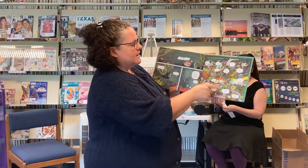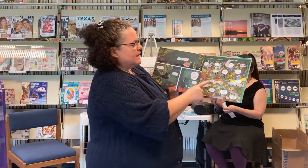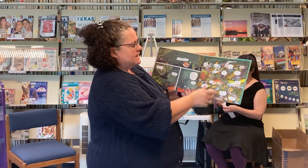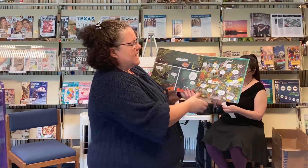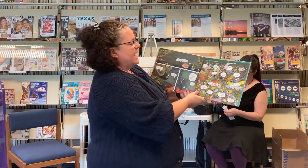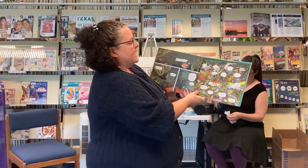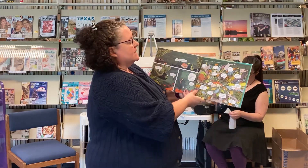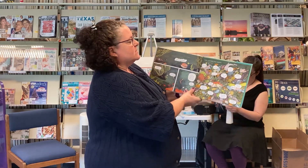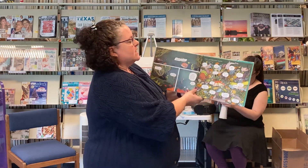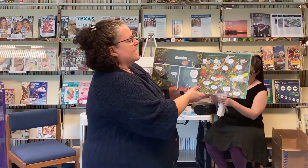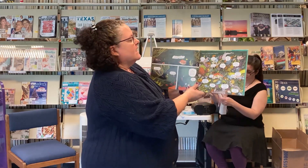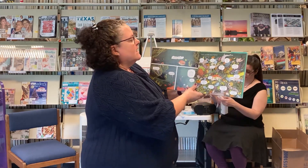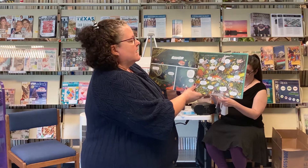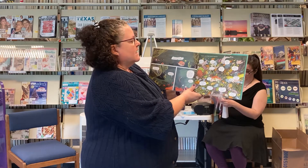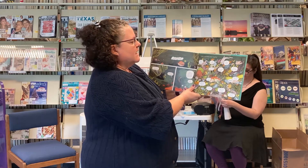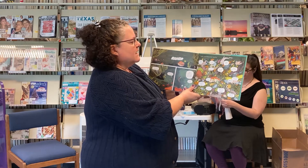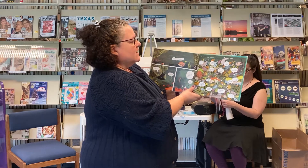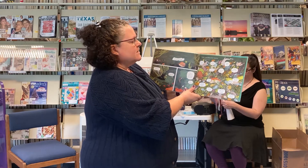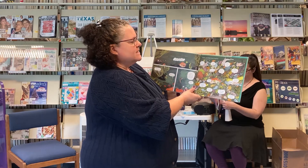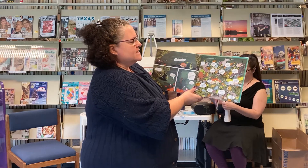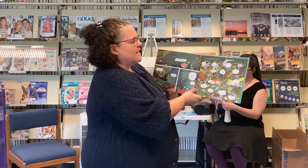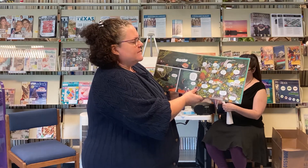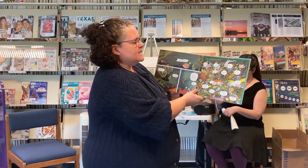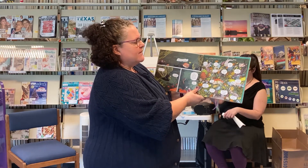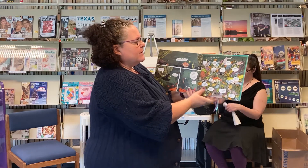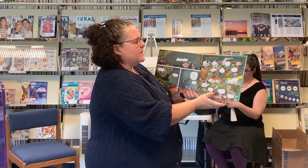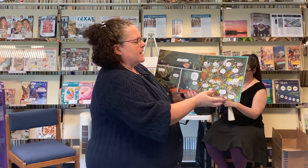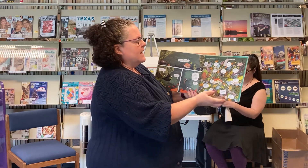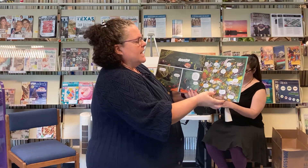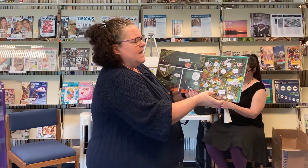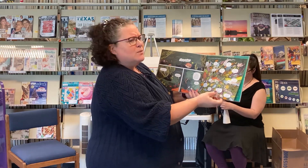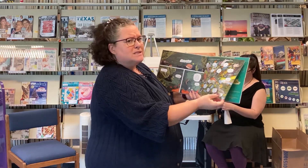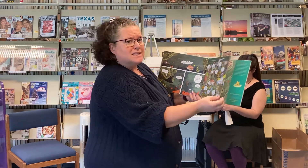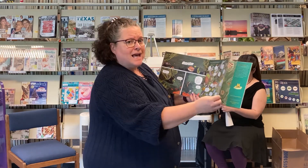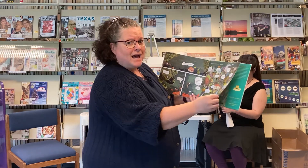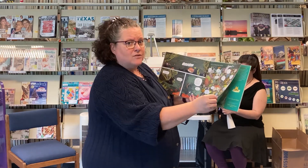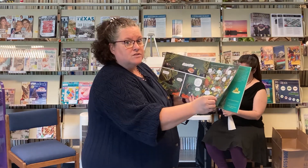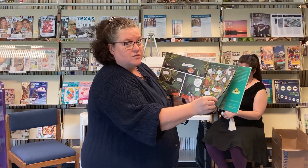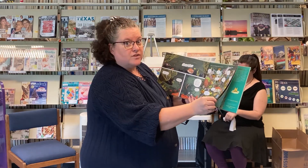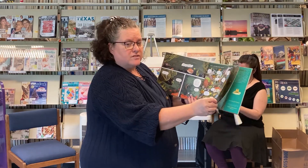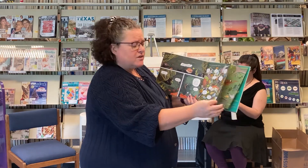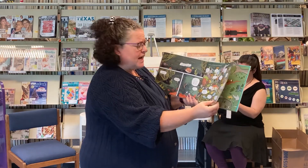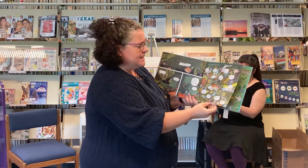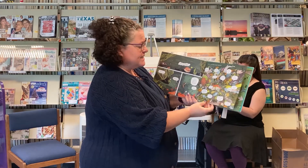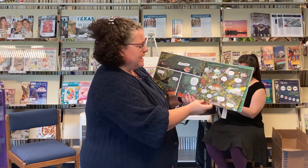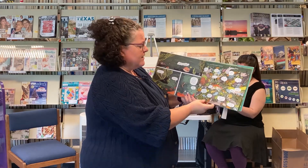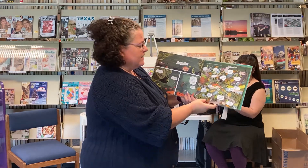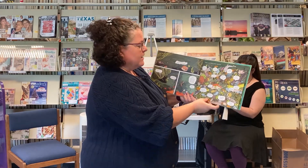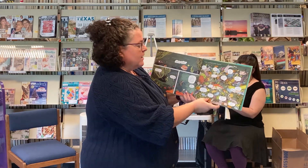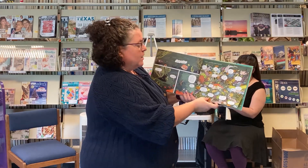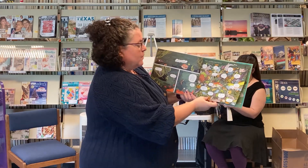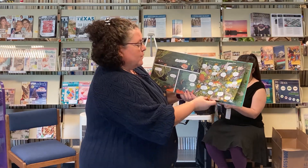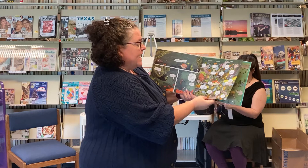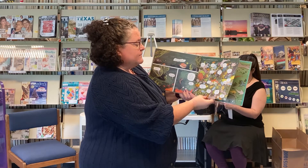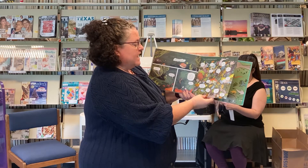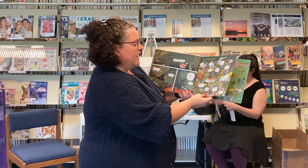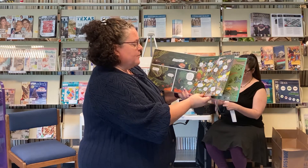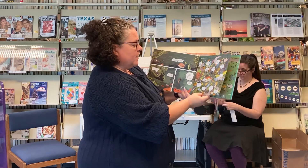about the cake and they're like, ugh, all this stuff is everywhere. It was loud, so they're kind of scared. We have to help our